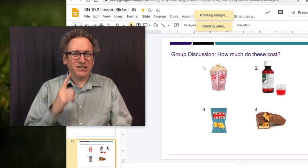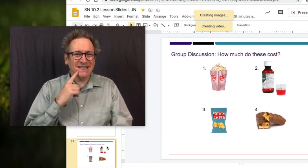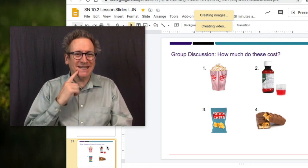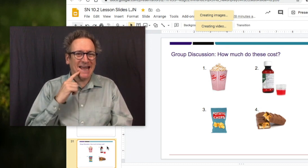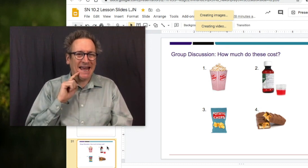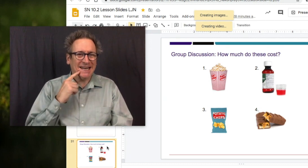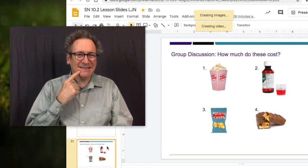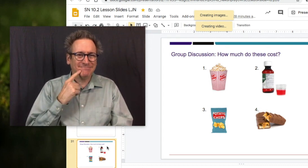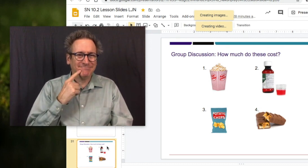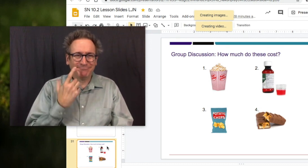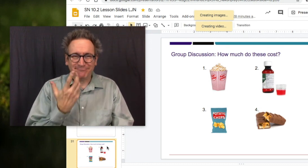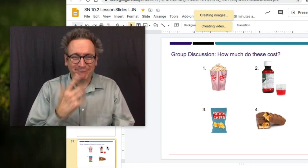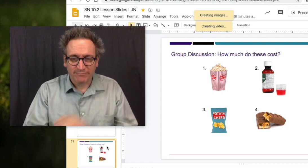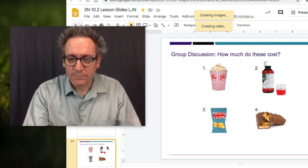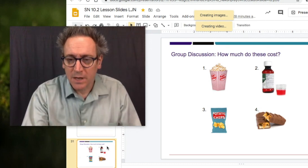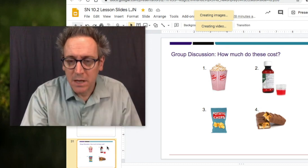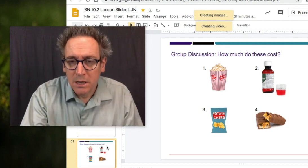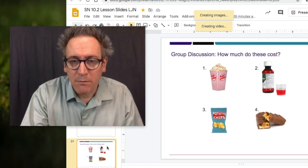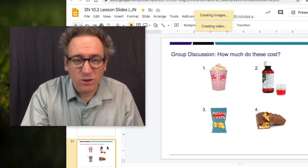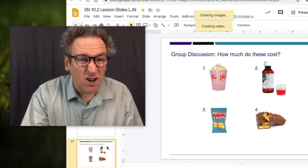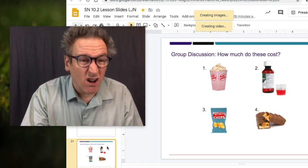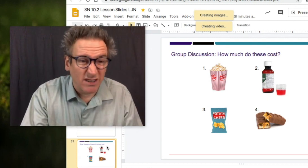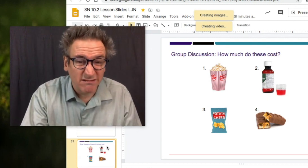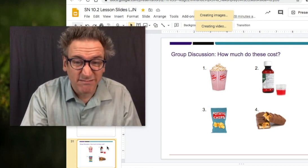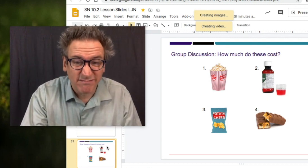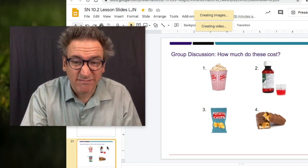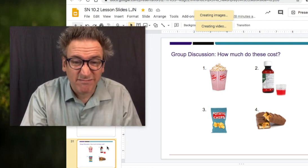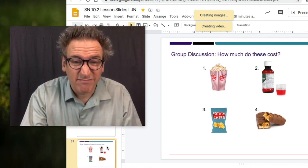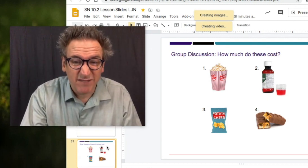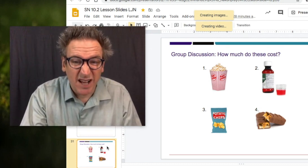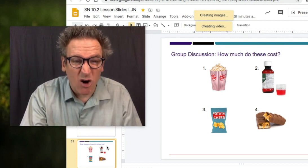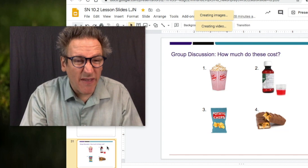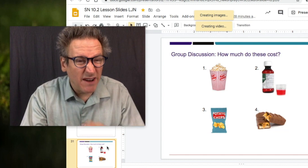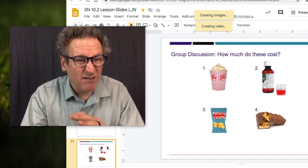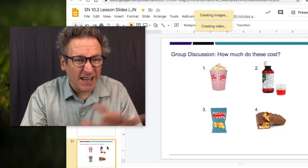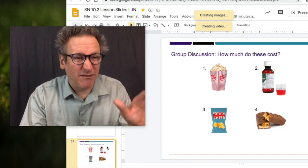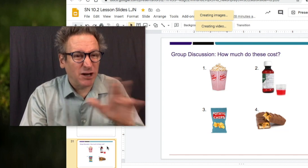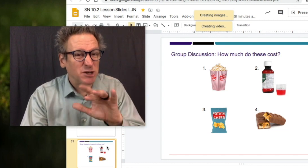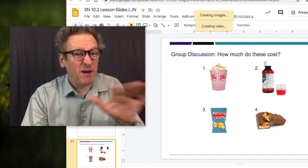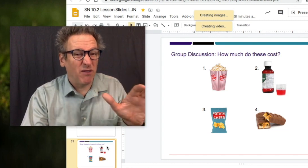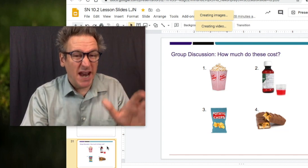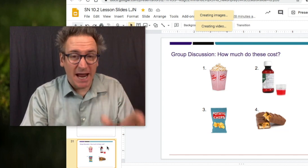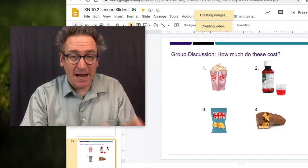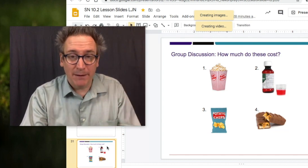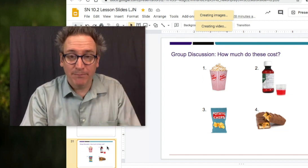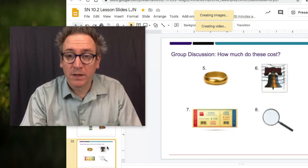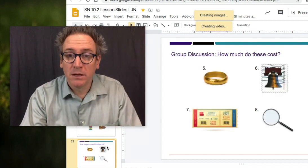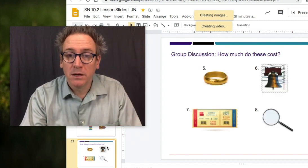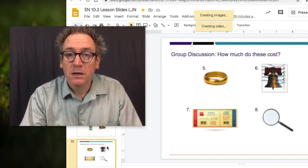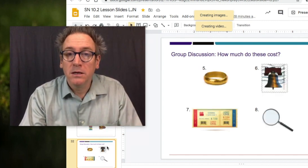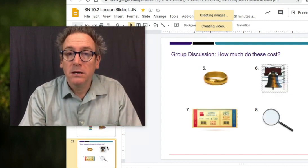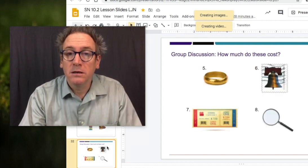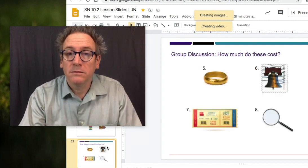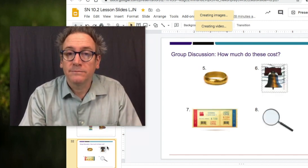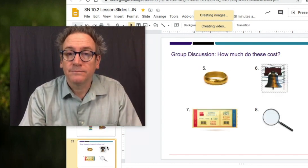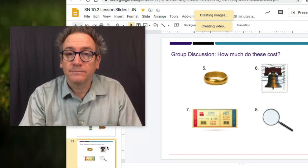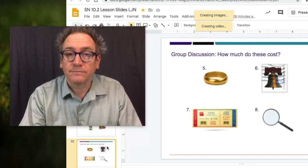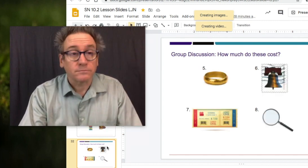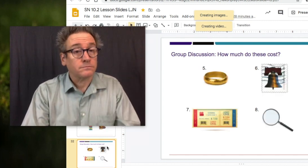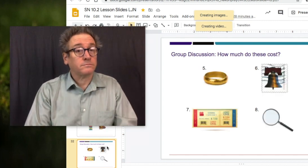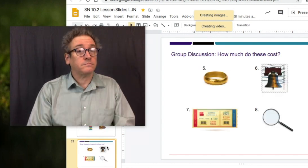I've just seen candy most often. And then like fingerspell the name.